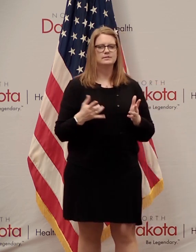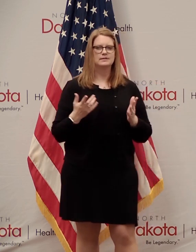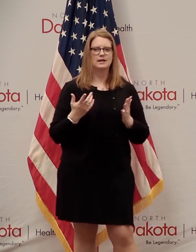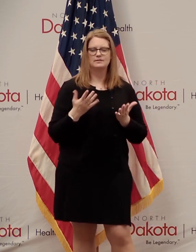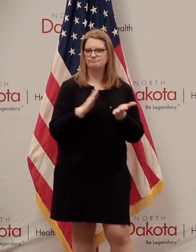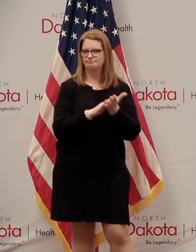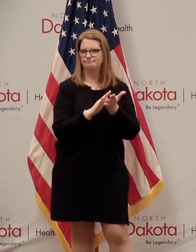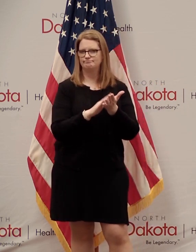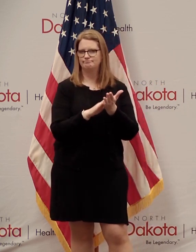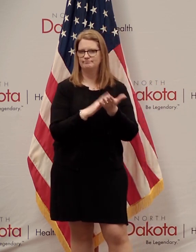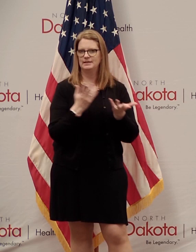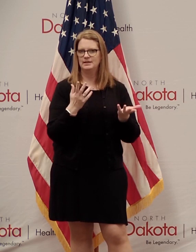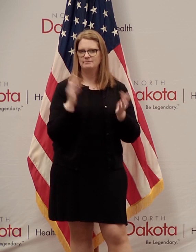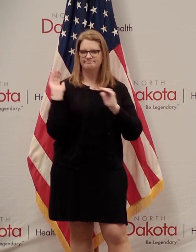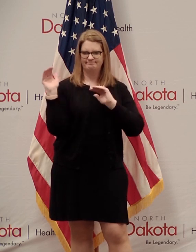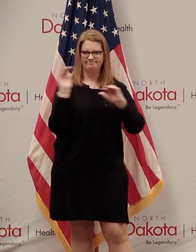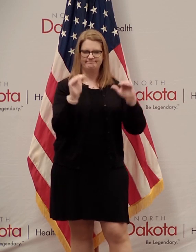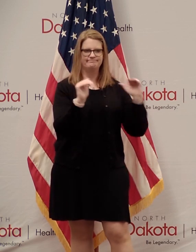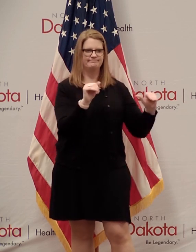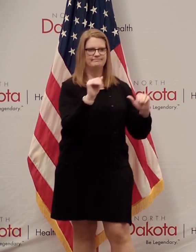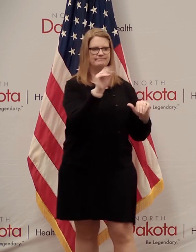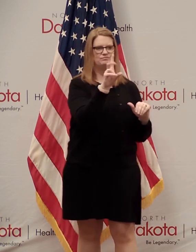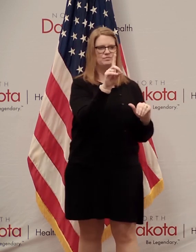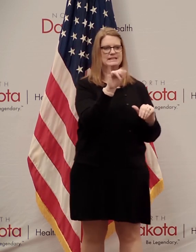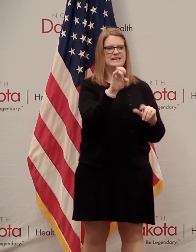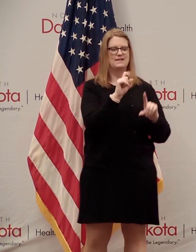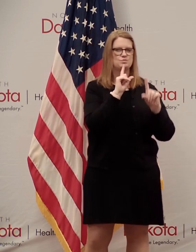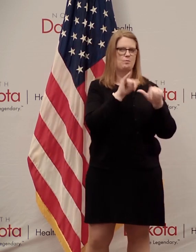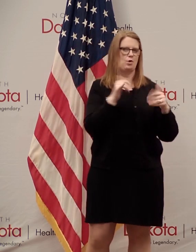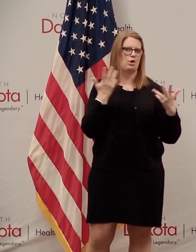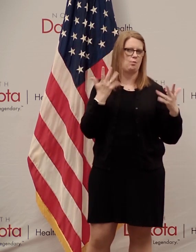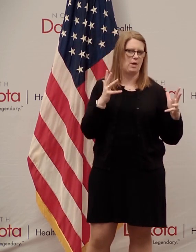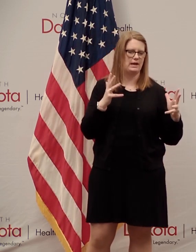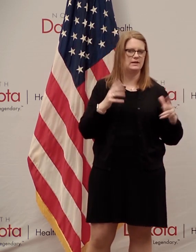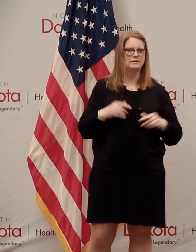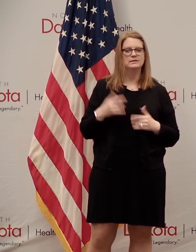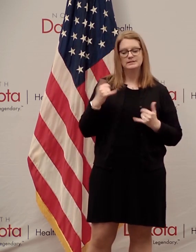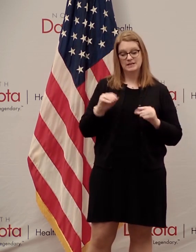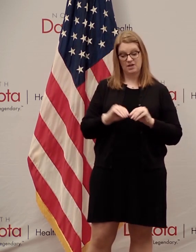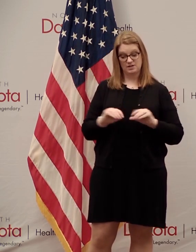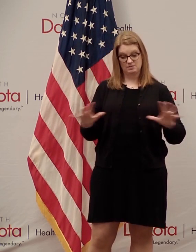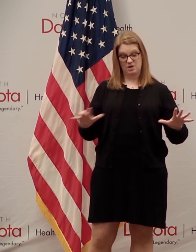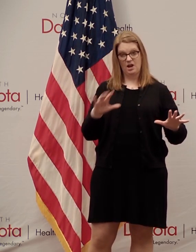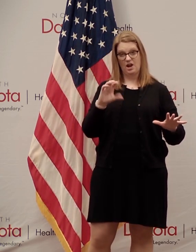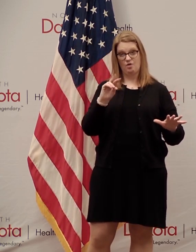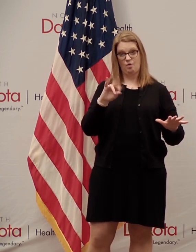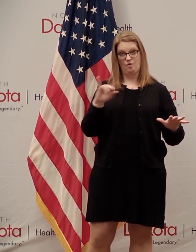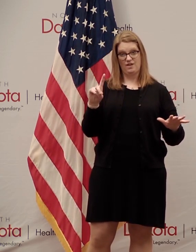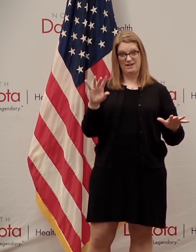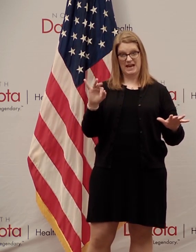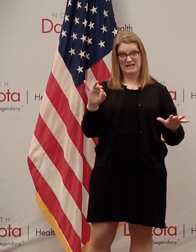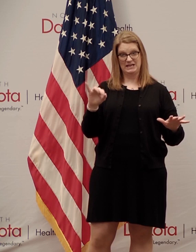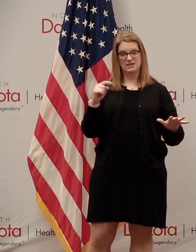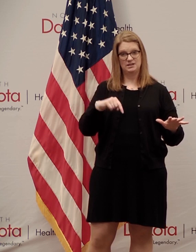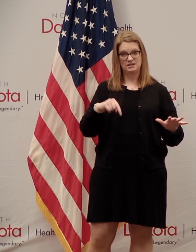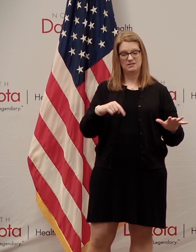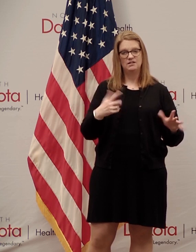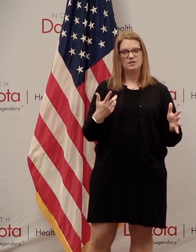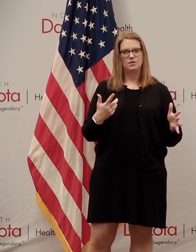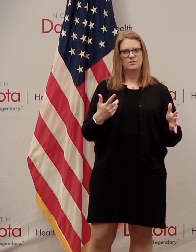spin and some others to know about what Dave's already reported on. And as we work through the spread of COVID-19 in North Dakota, there are plenty